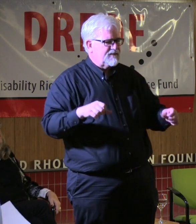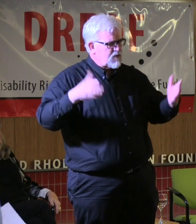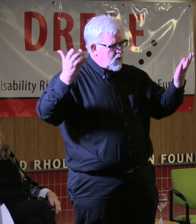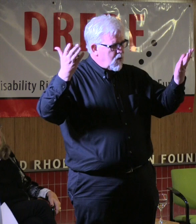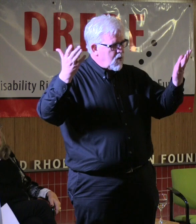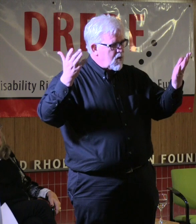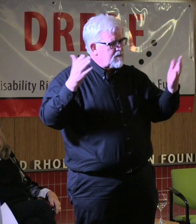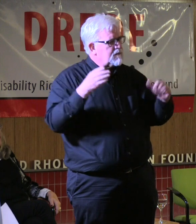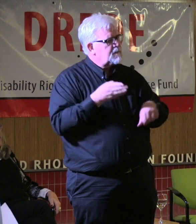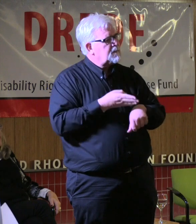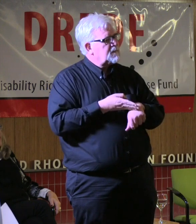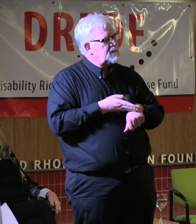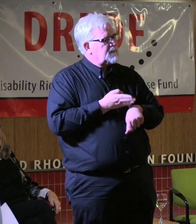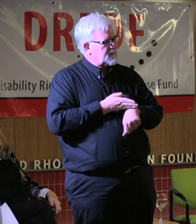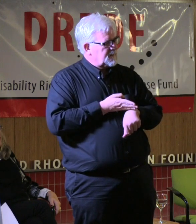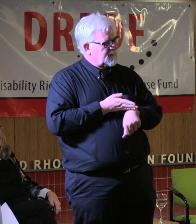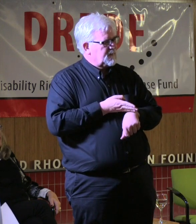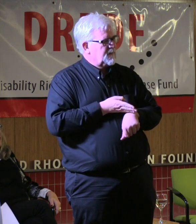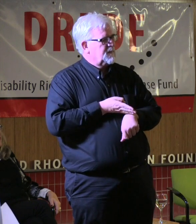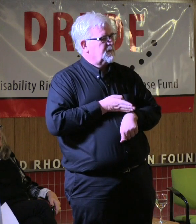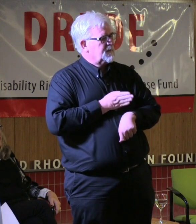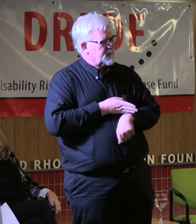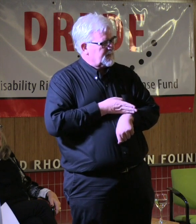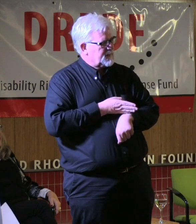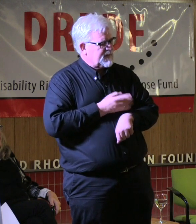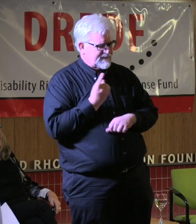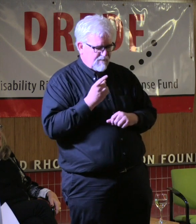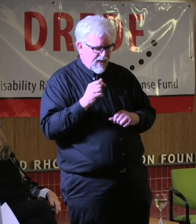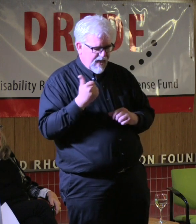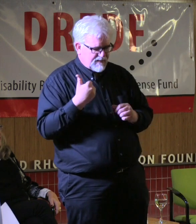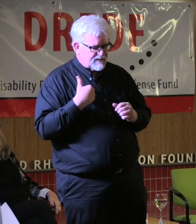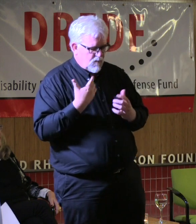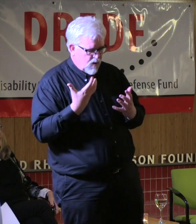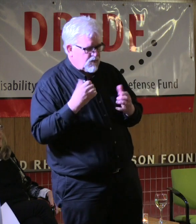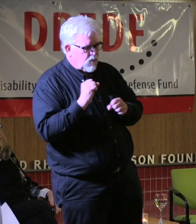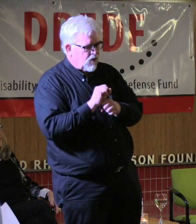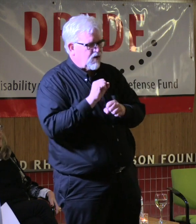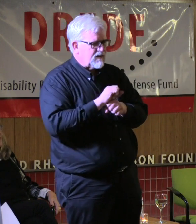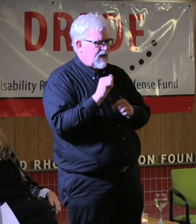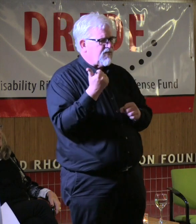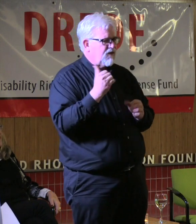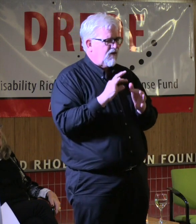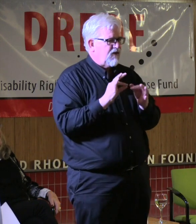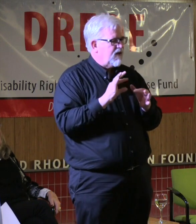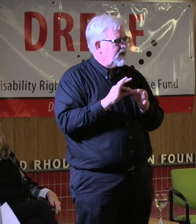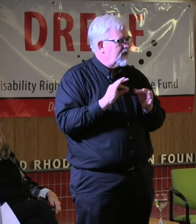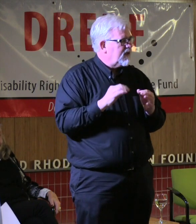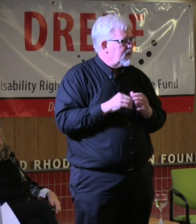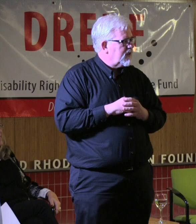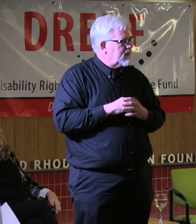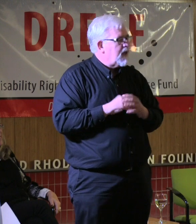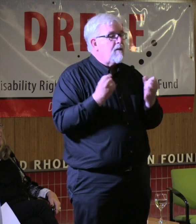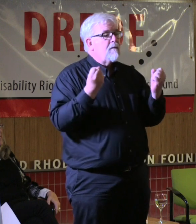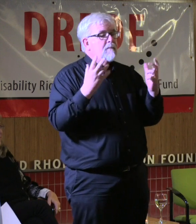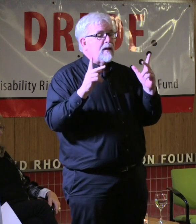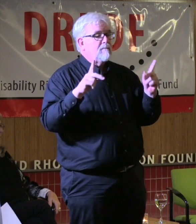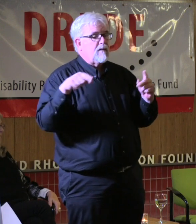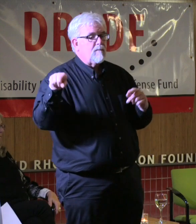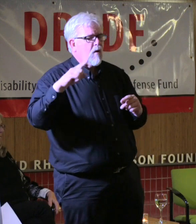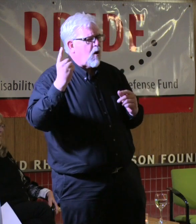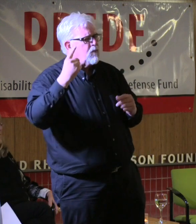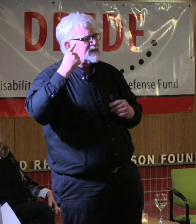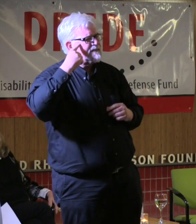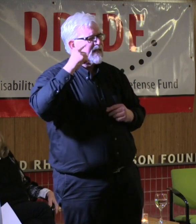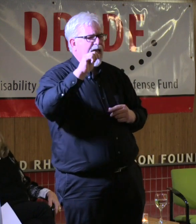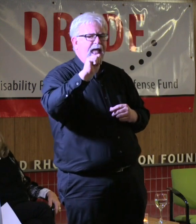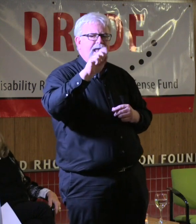So we're working, we're making changes. That's something else I want to continue to work on too. But a lot of people always think of